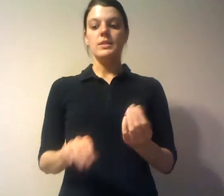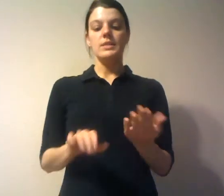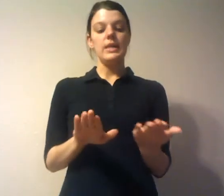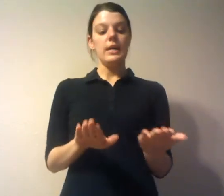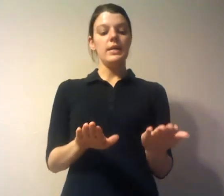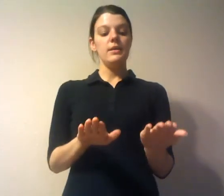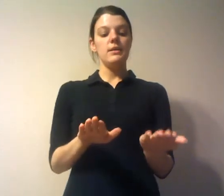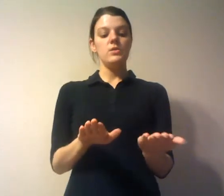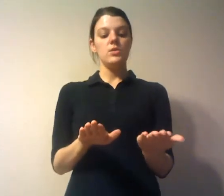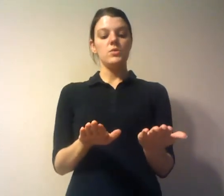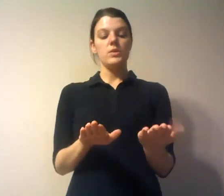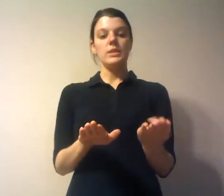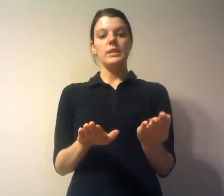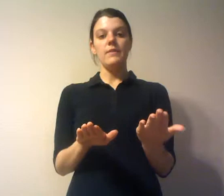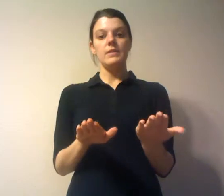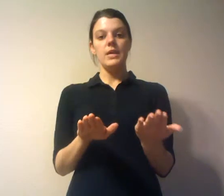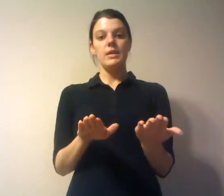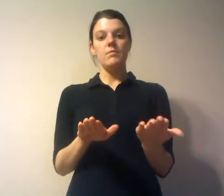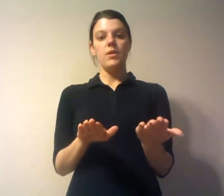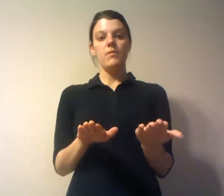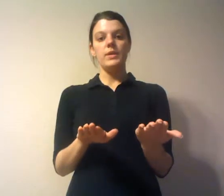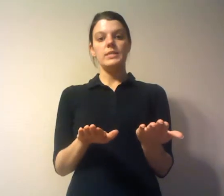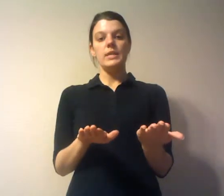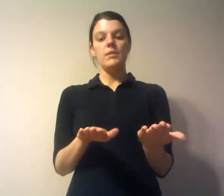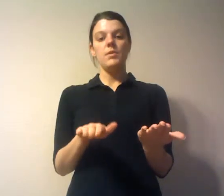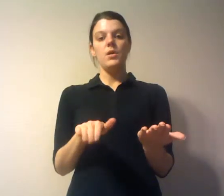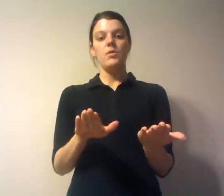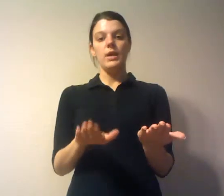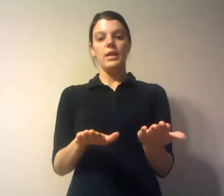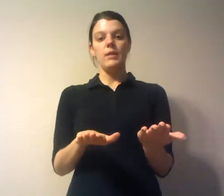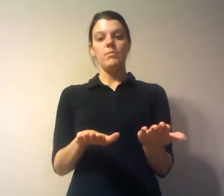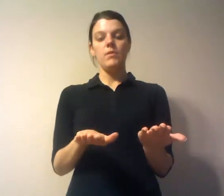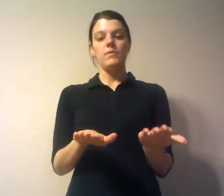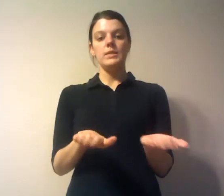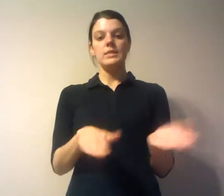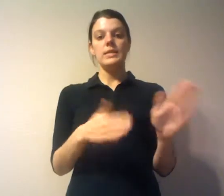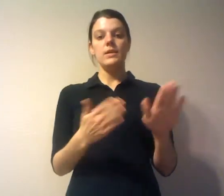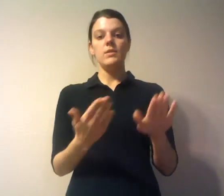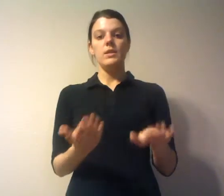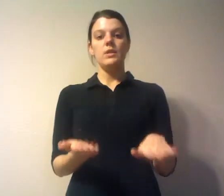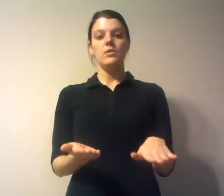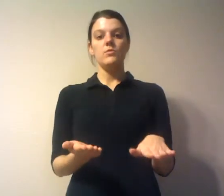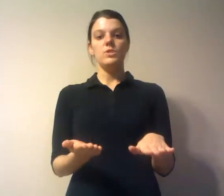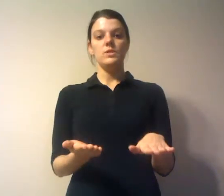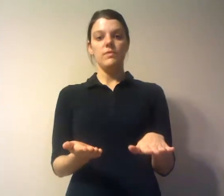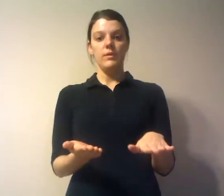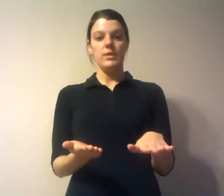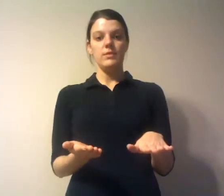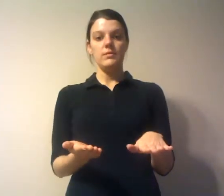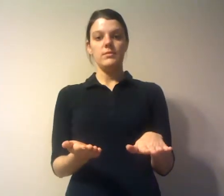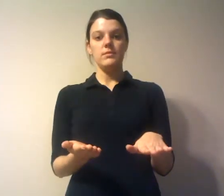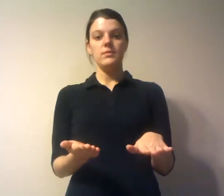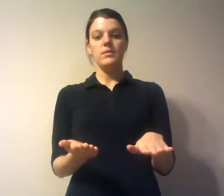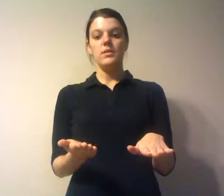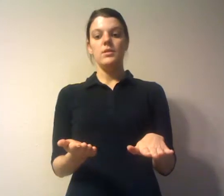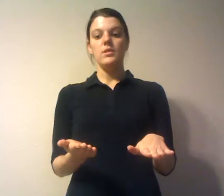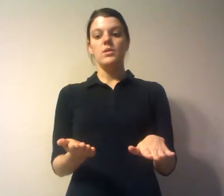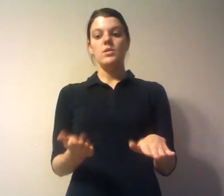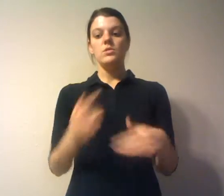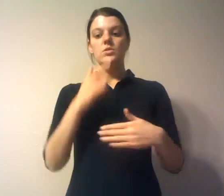And died starts with the left hand, palm facing up, right hand, palm facing down, and then you just flip it.